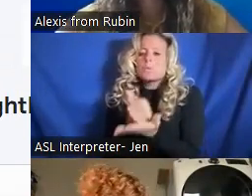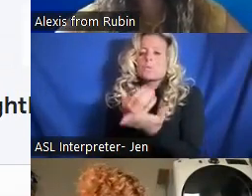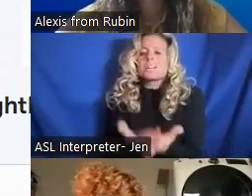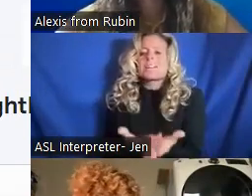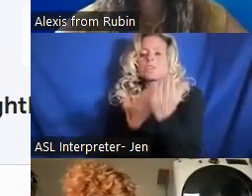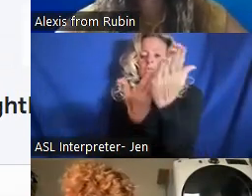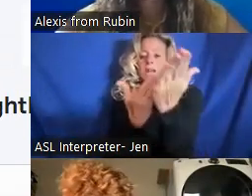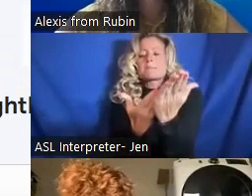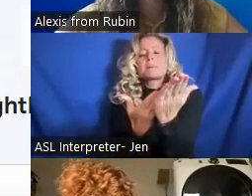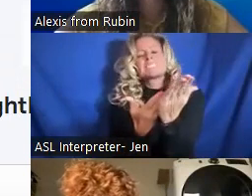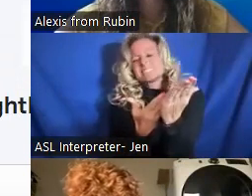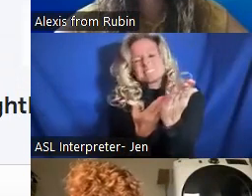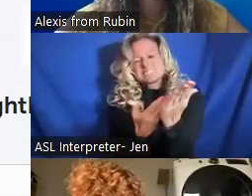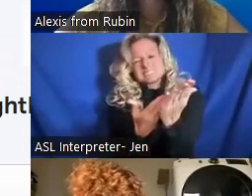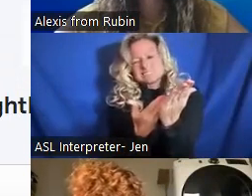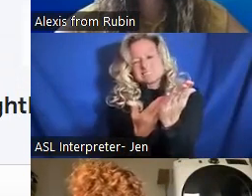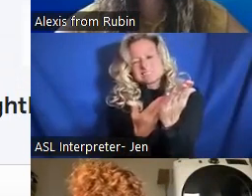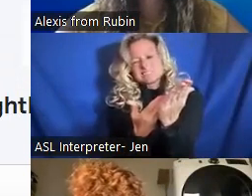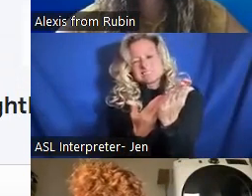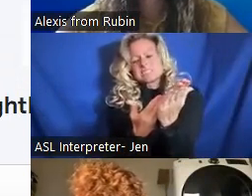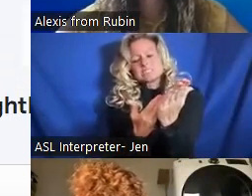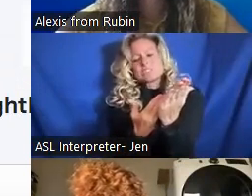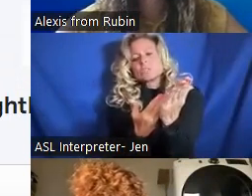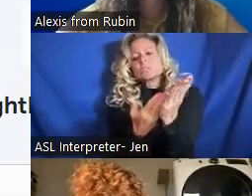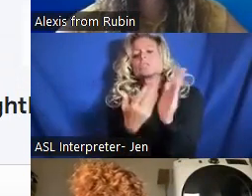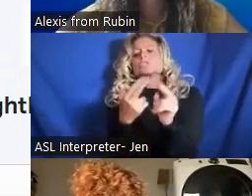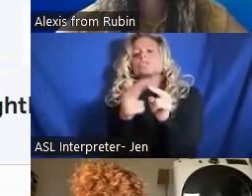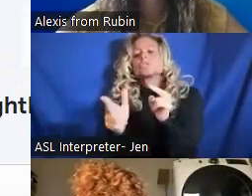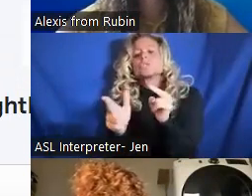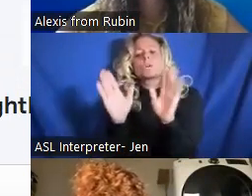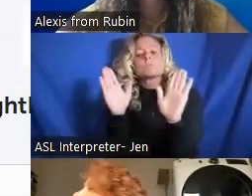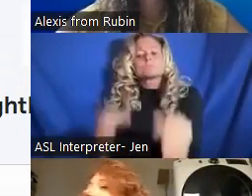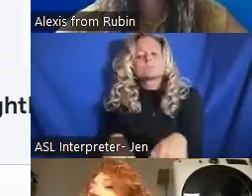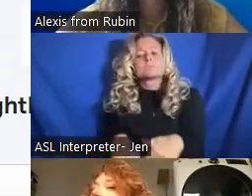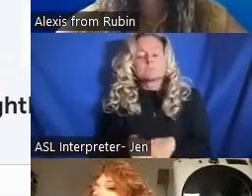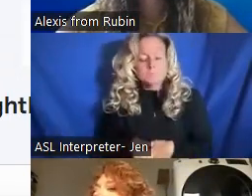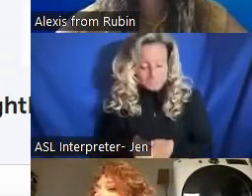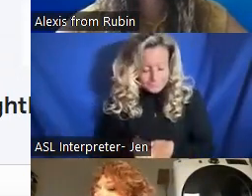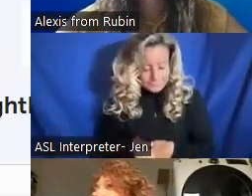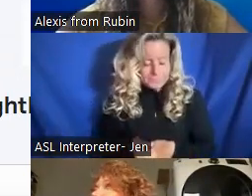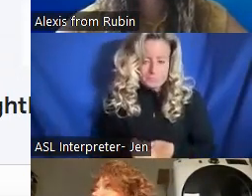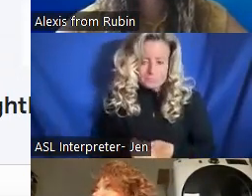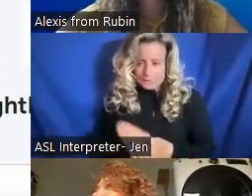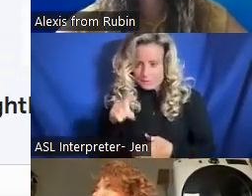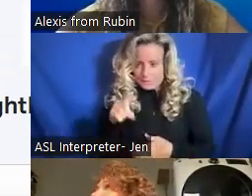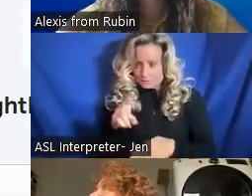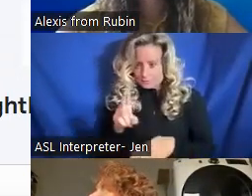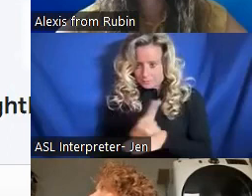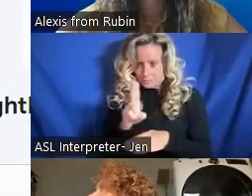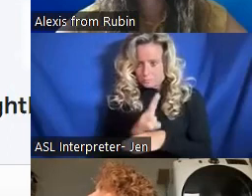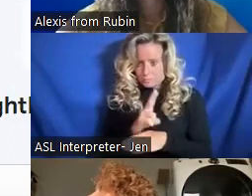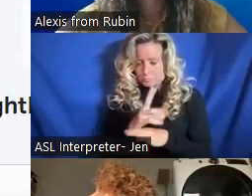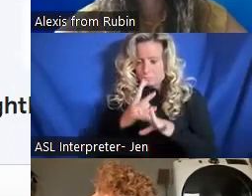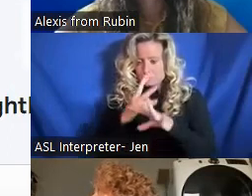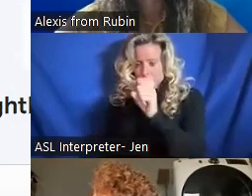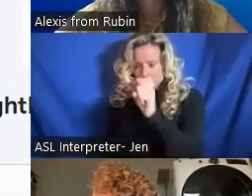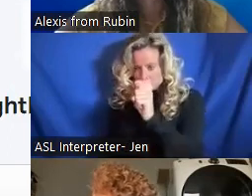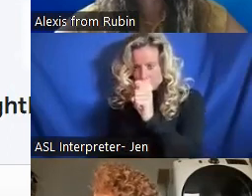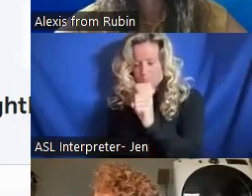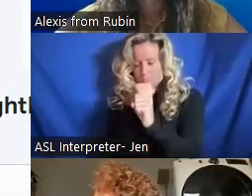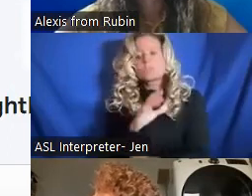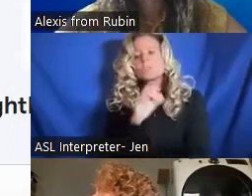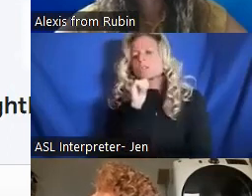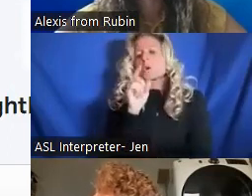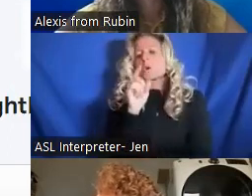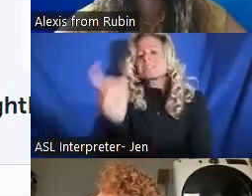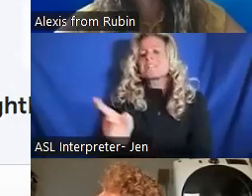It says, you know what, that email, that subject line is too short. We need to use a subject line to summarize the message. So we don't give the